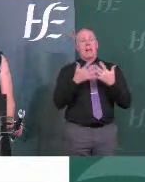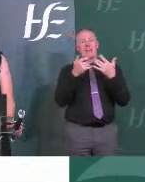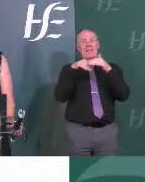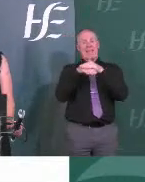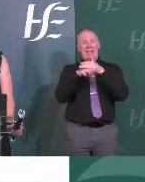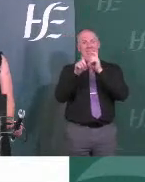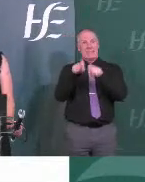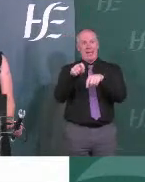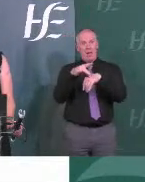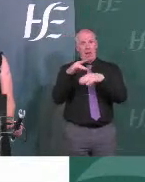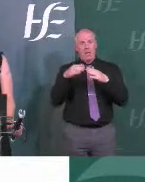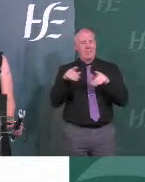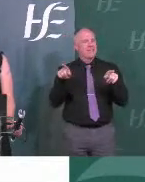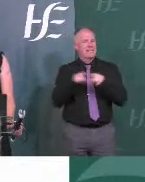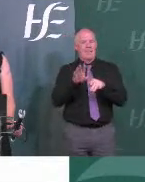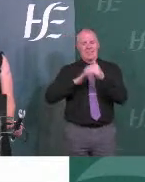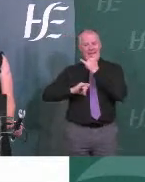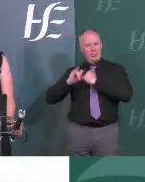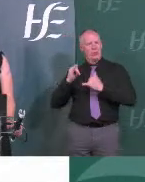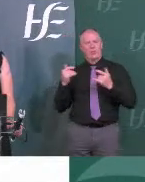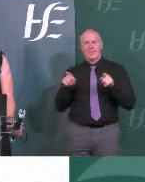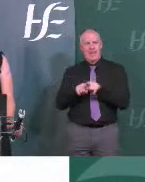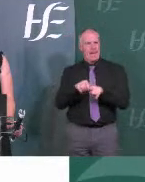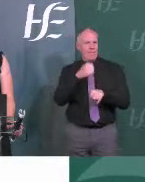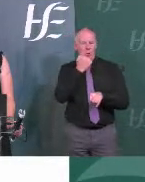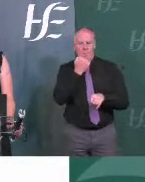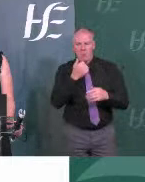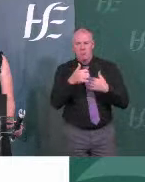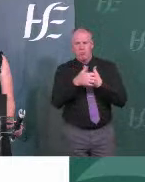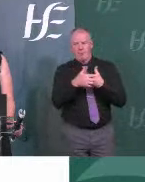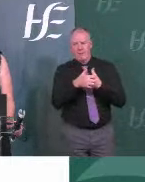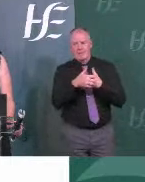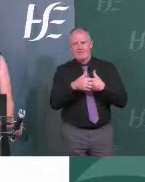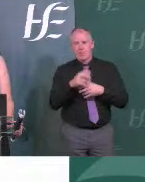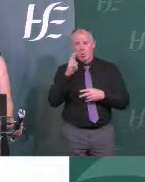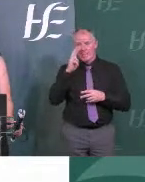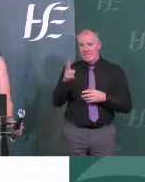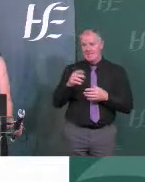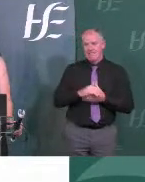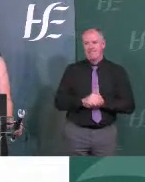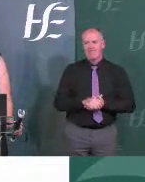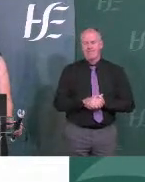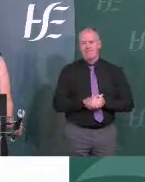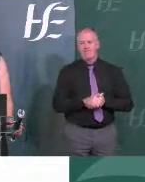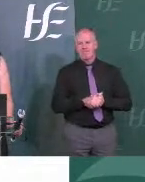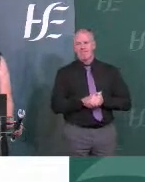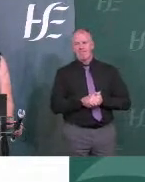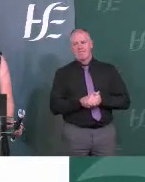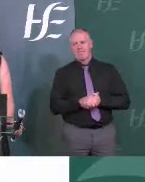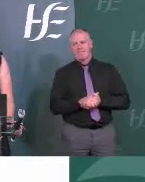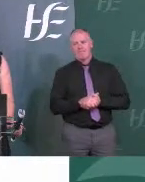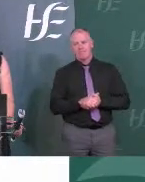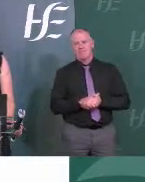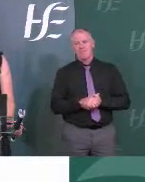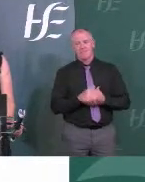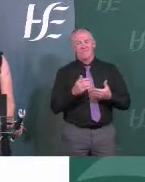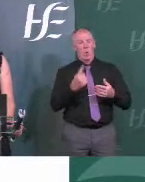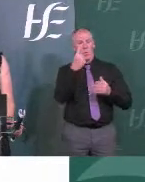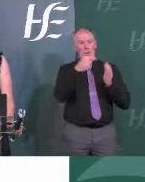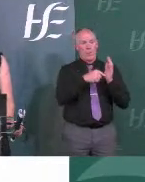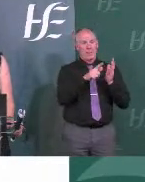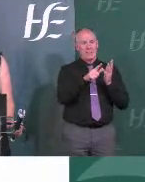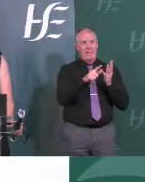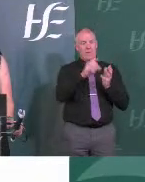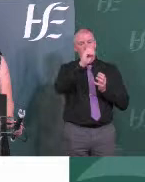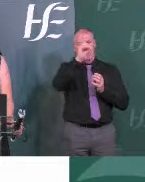similar to last year. So the admissions, when we look at them there, we can see that we have really a